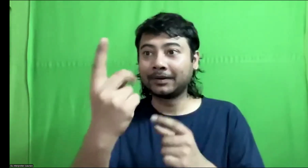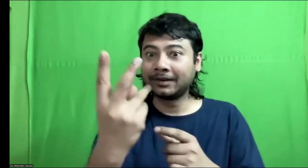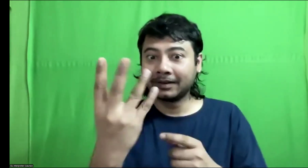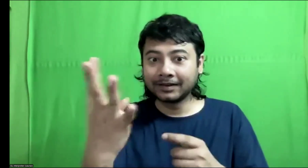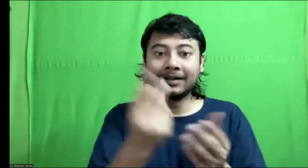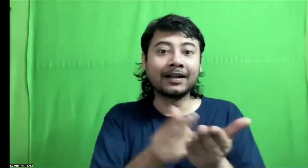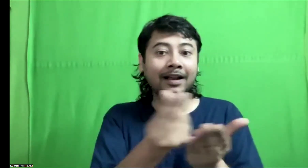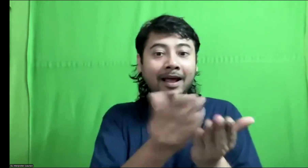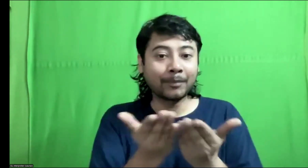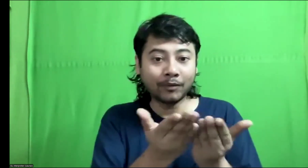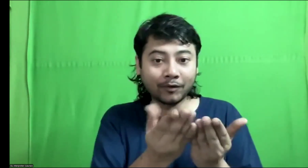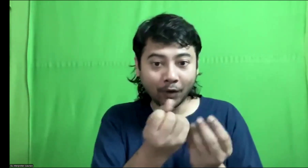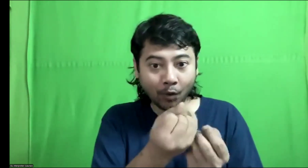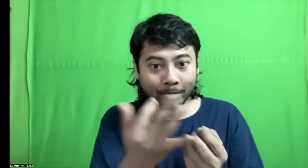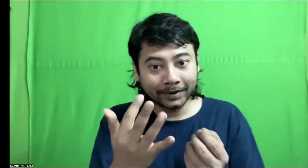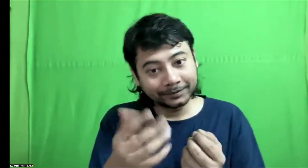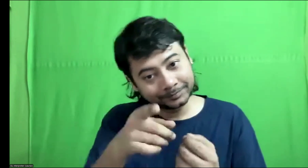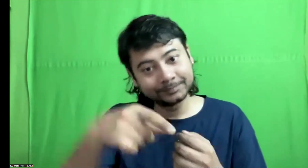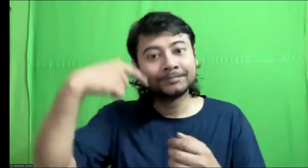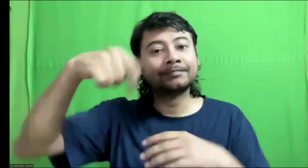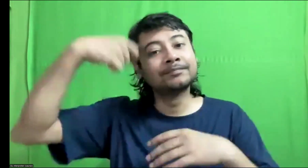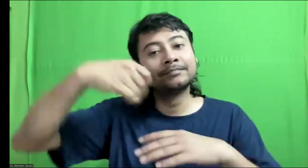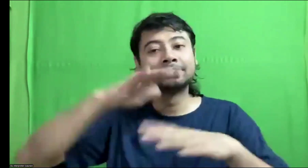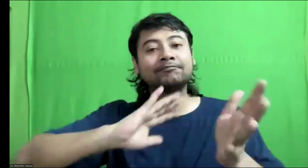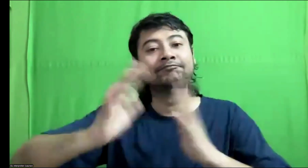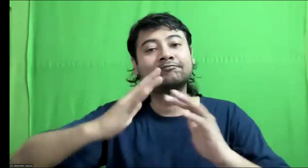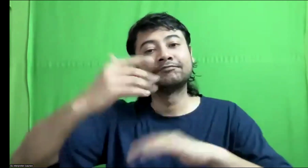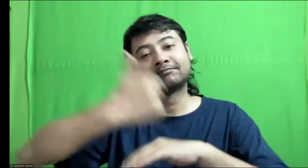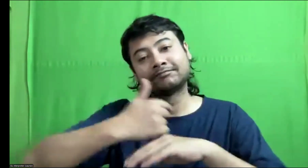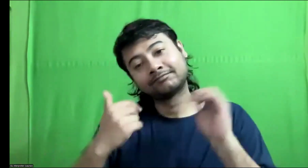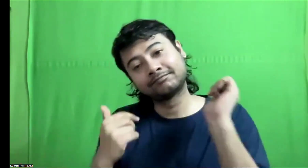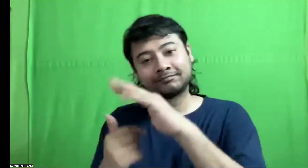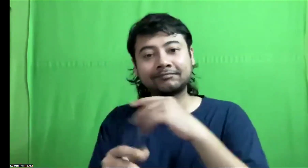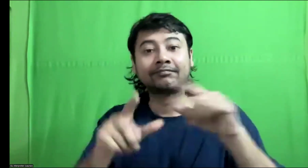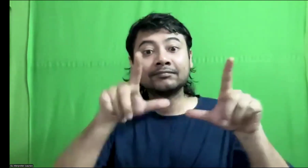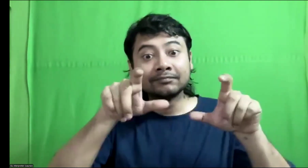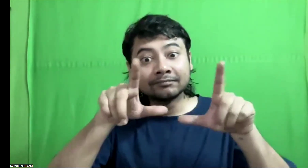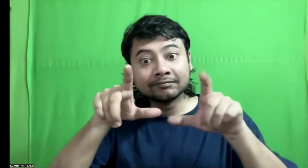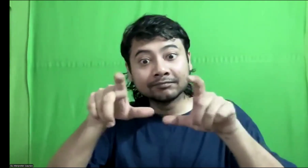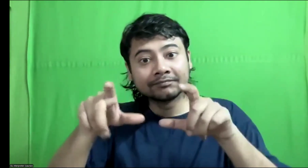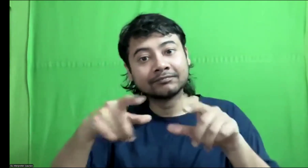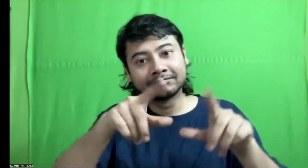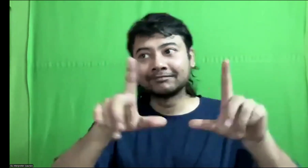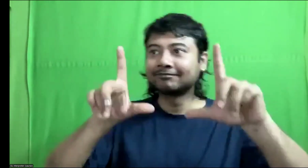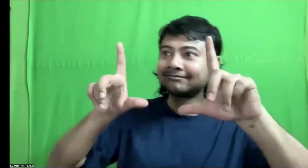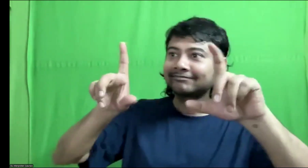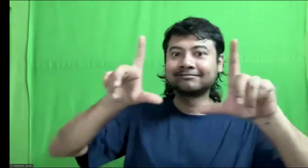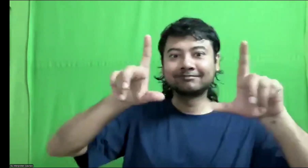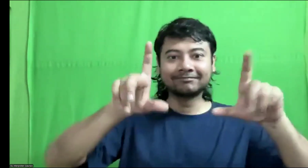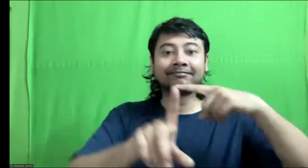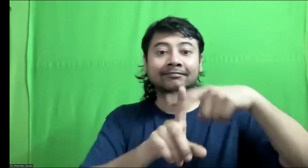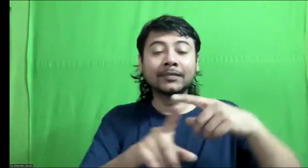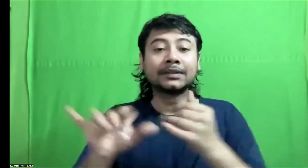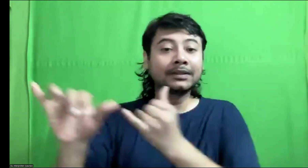Okay? So the video or photo sharing and number of lamps is very important. Okay? How many lamps were offered to